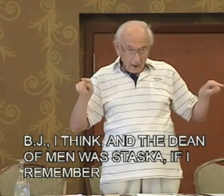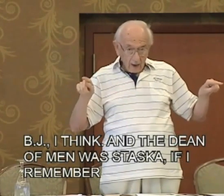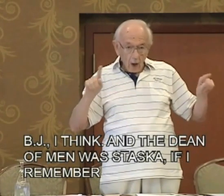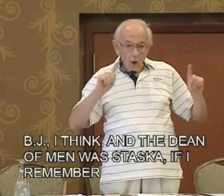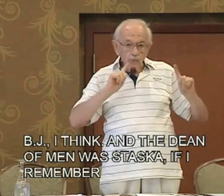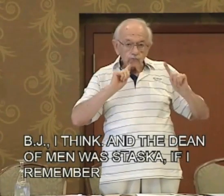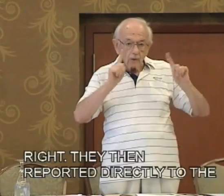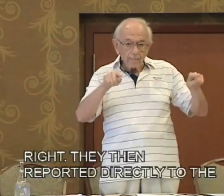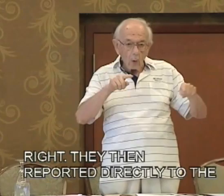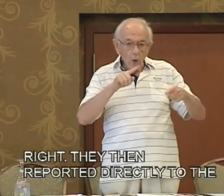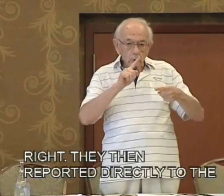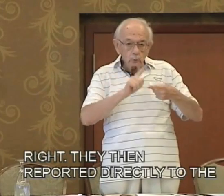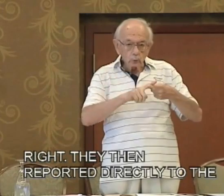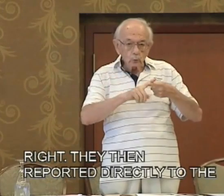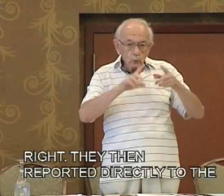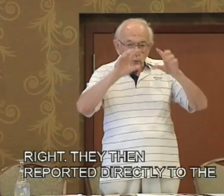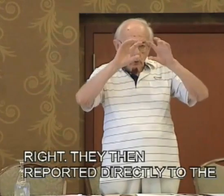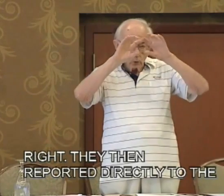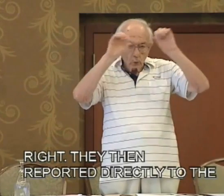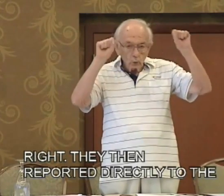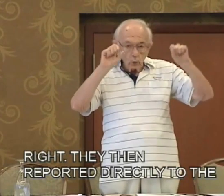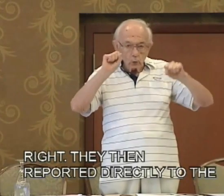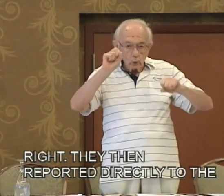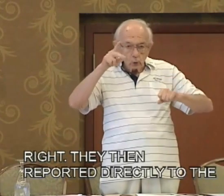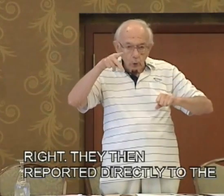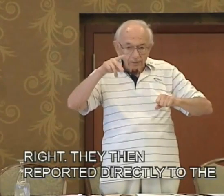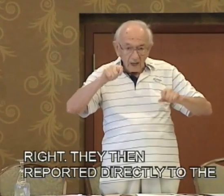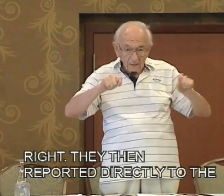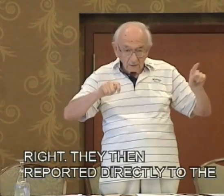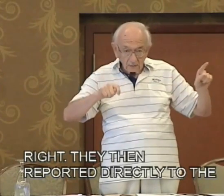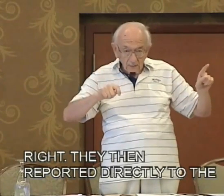they then reported directly to the superintendent